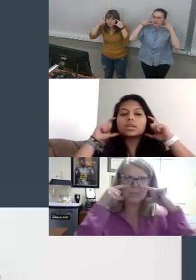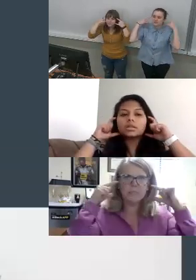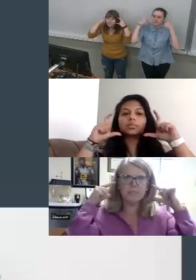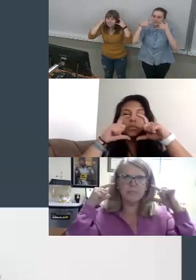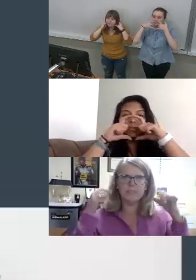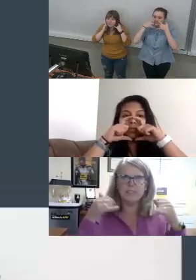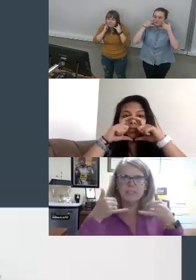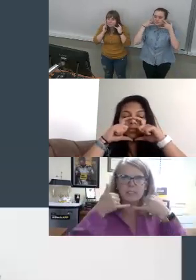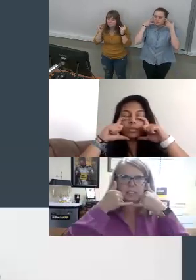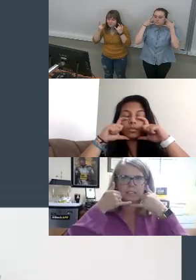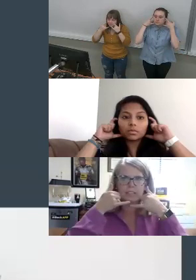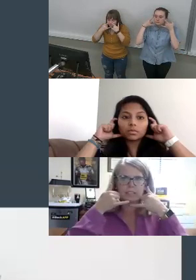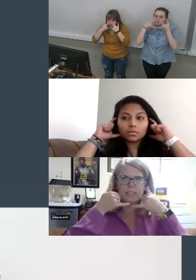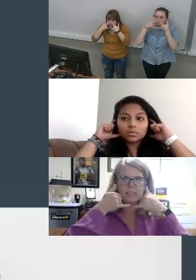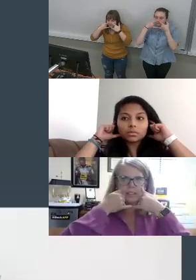Mask.